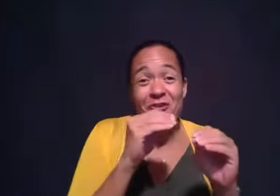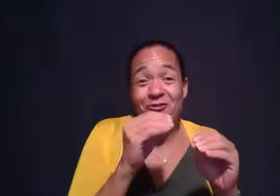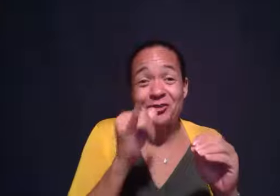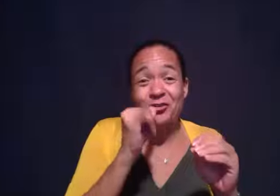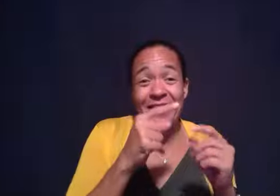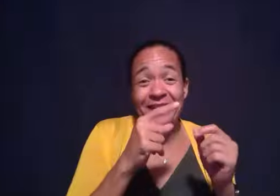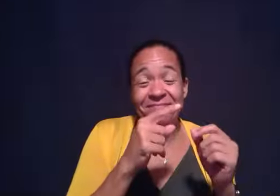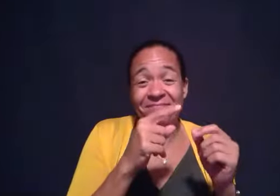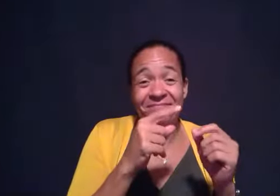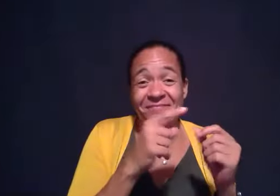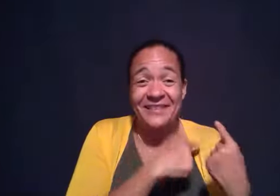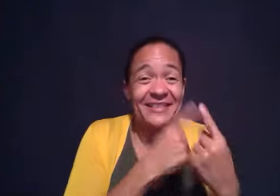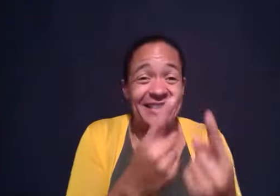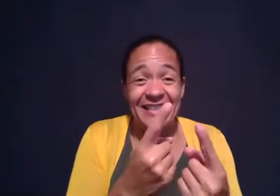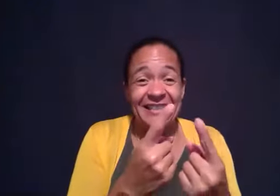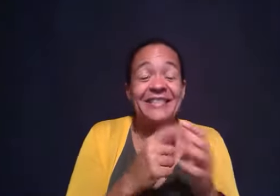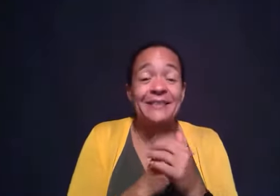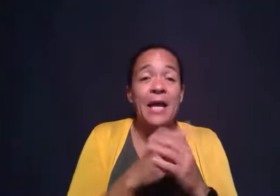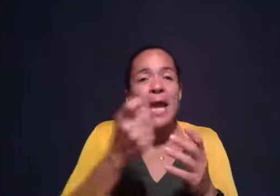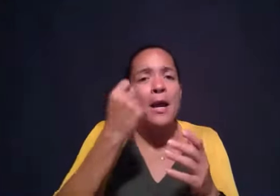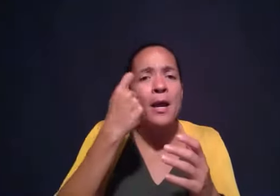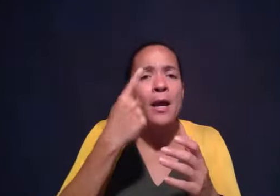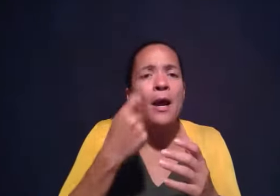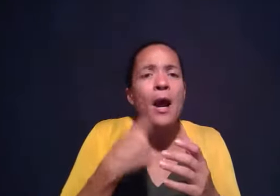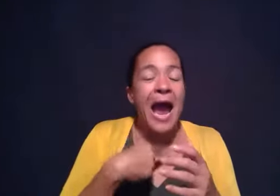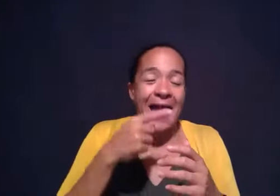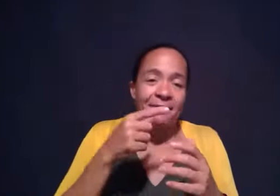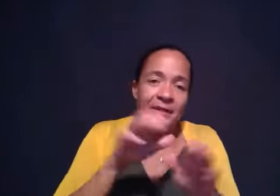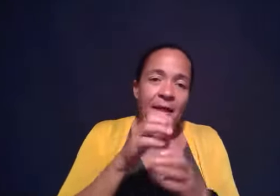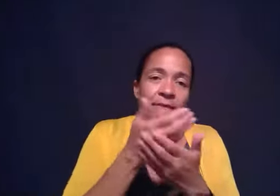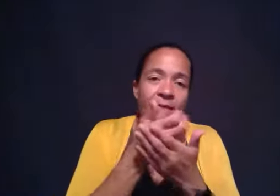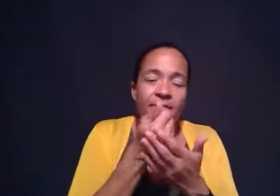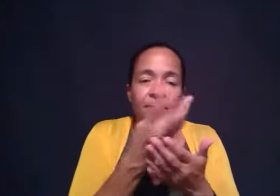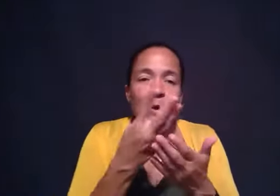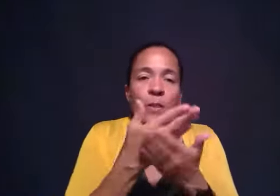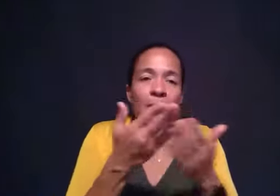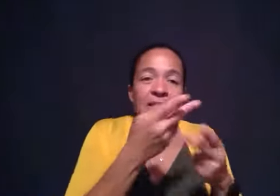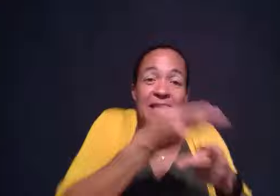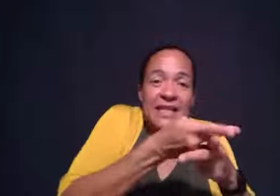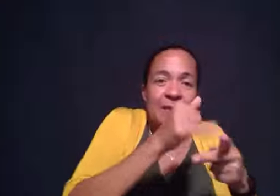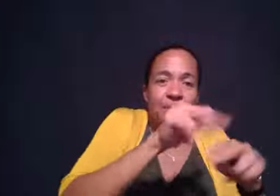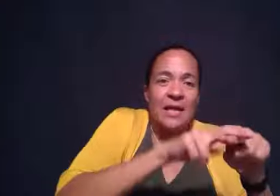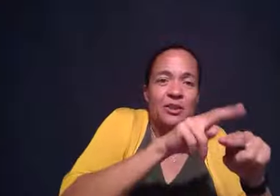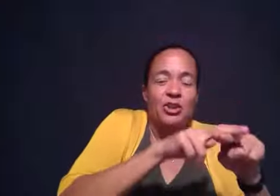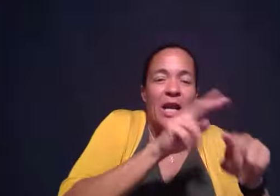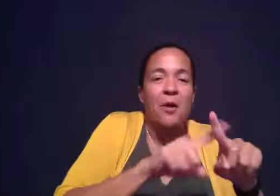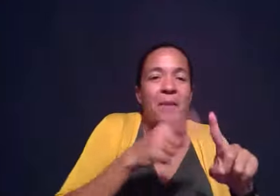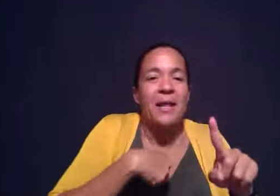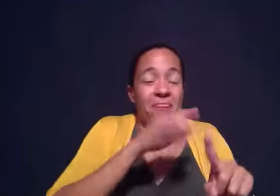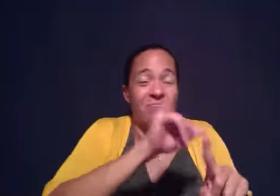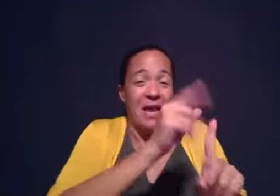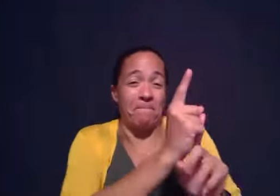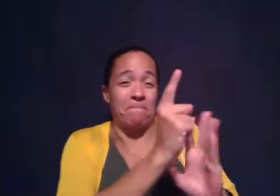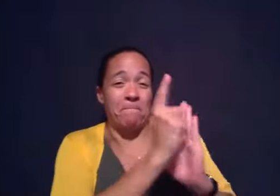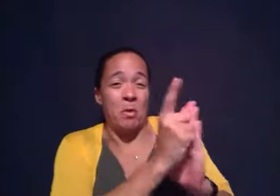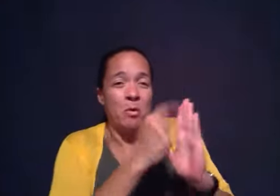it began when I became a part of the circle of Alcoholics Anonymous. And those people began to share with me, and they were so kind. They